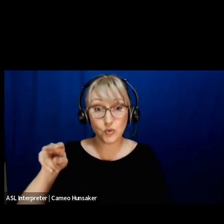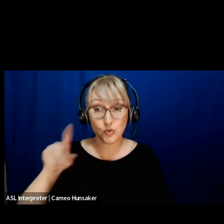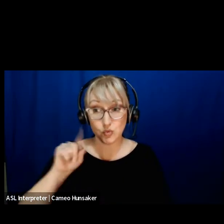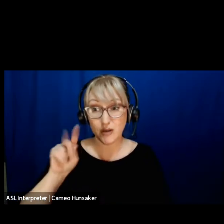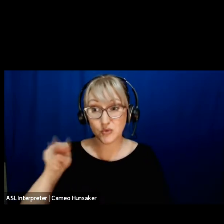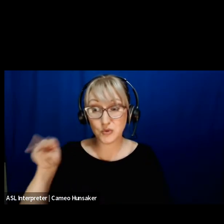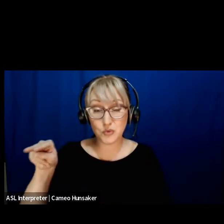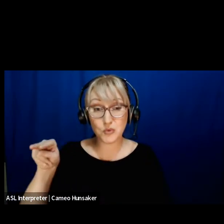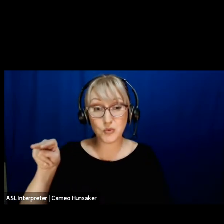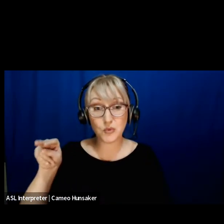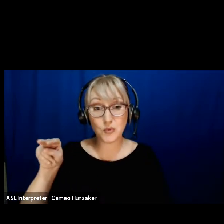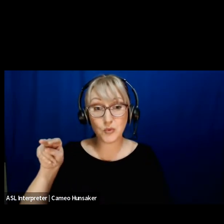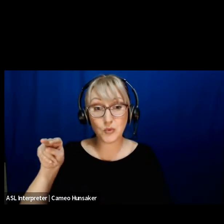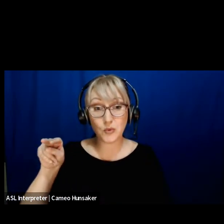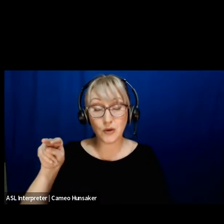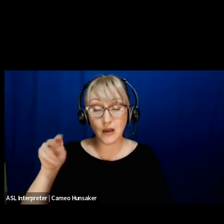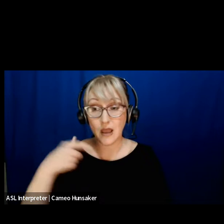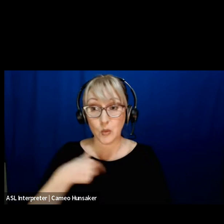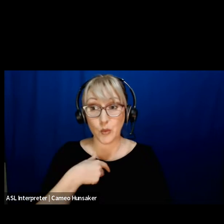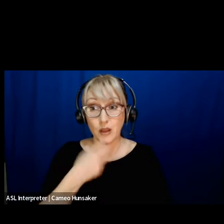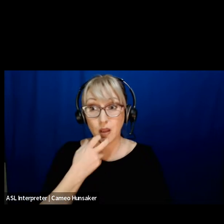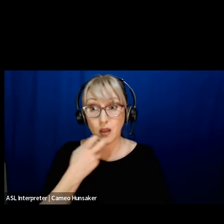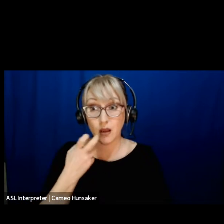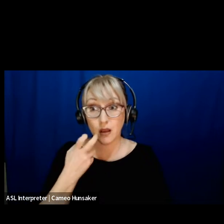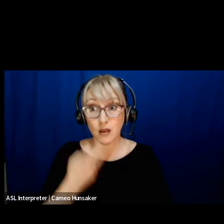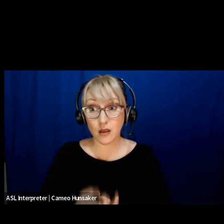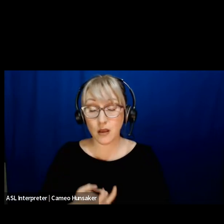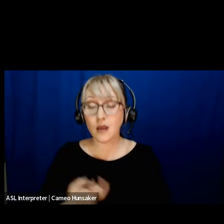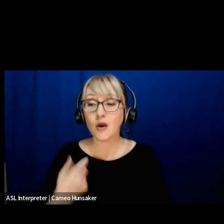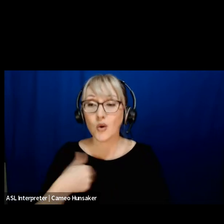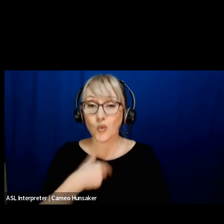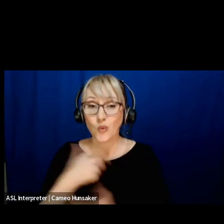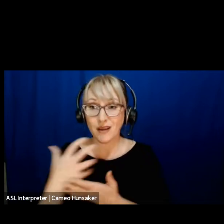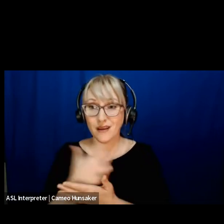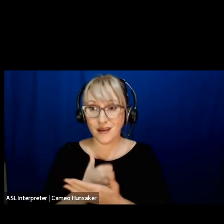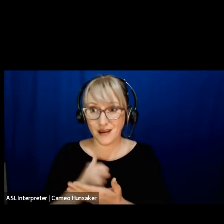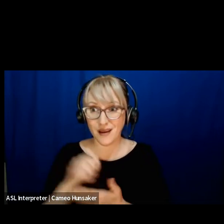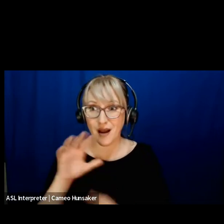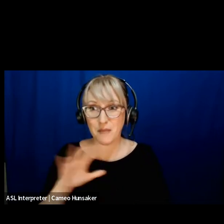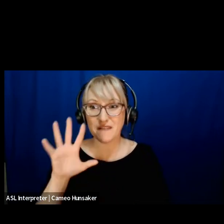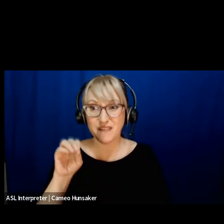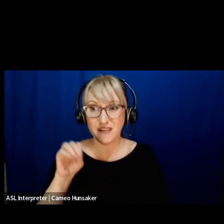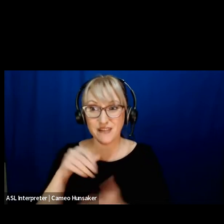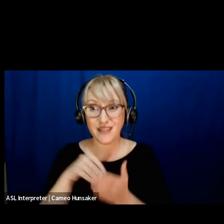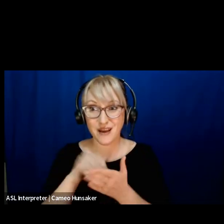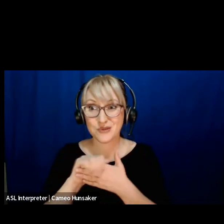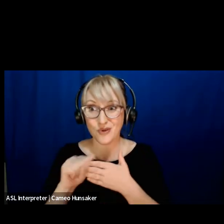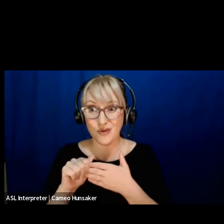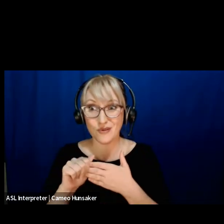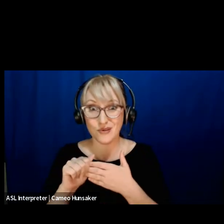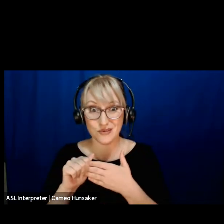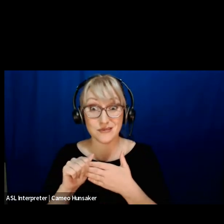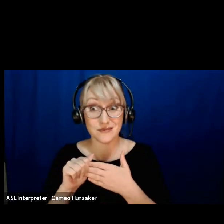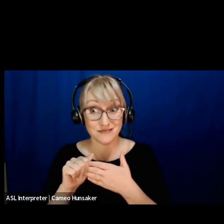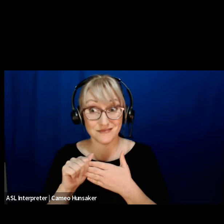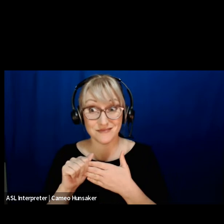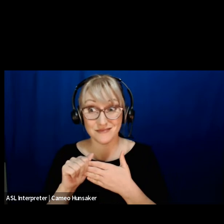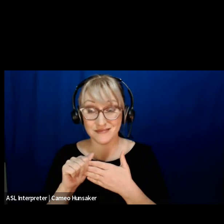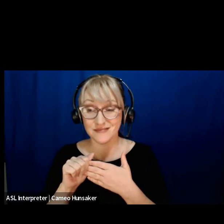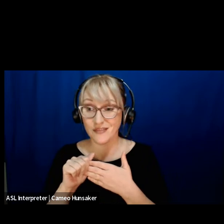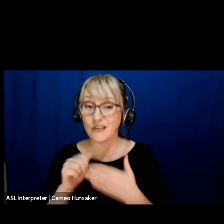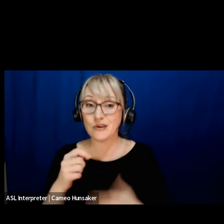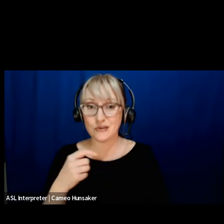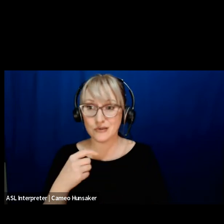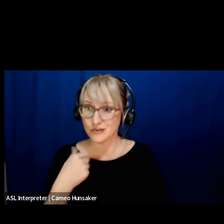were, with our mouths open, we brought in about $50,000. So we've been